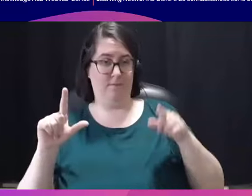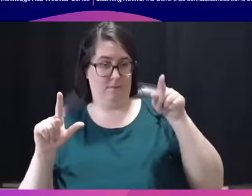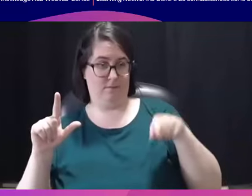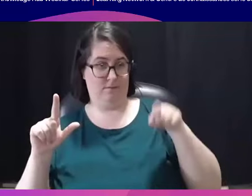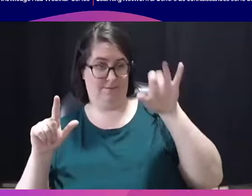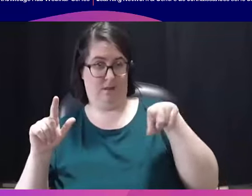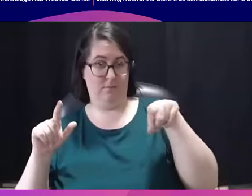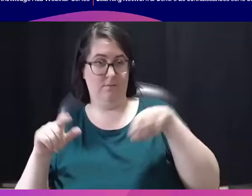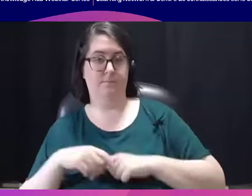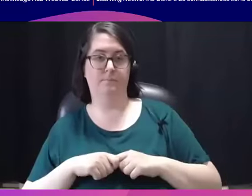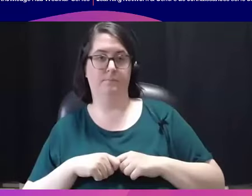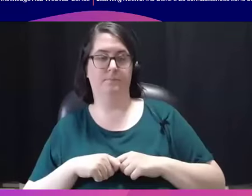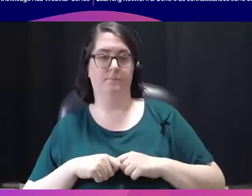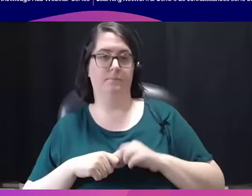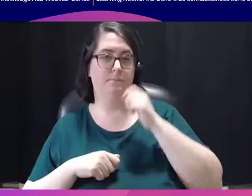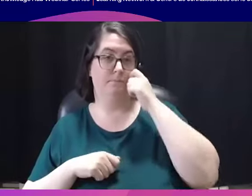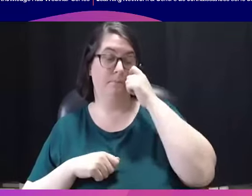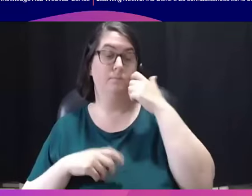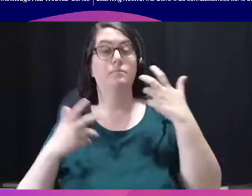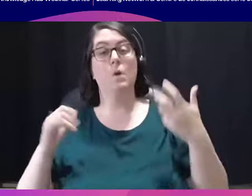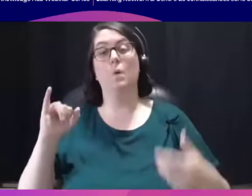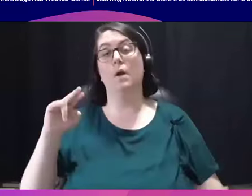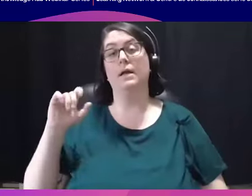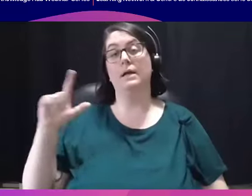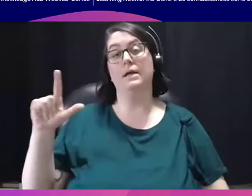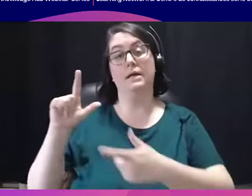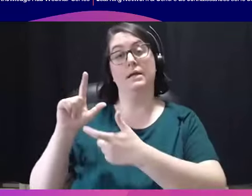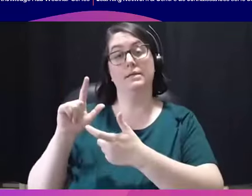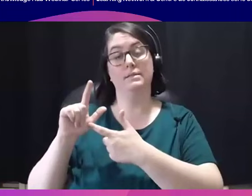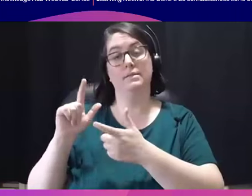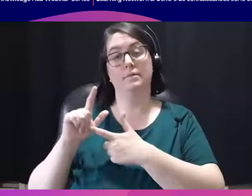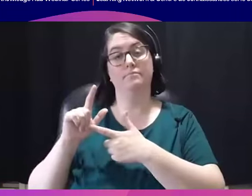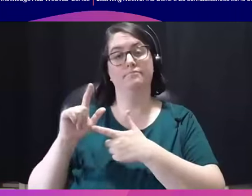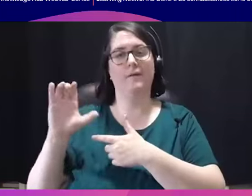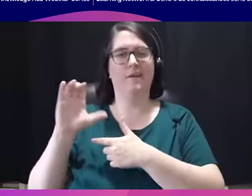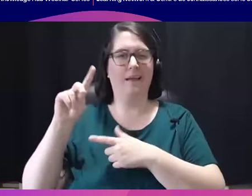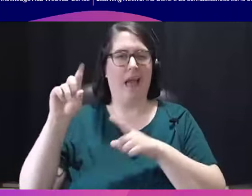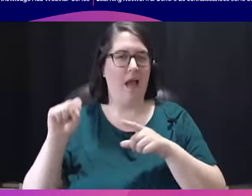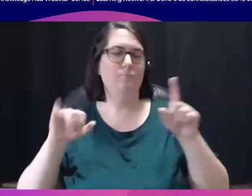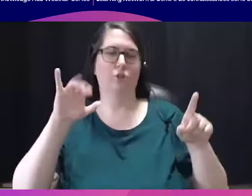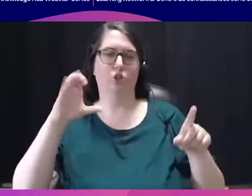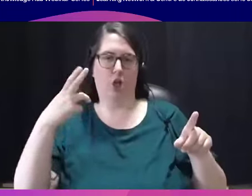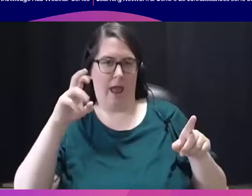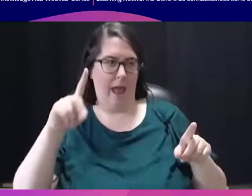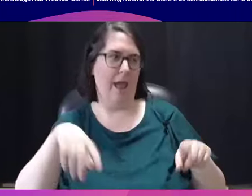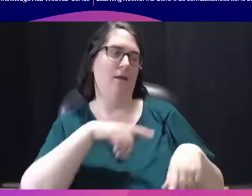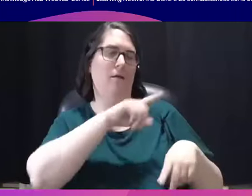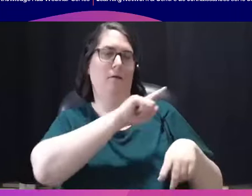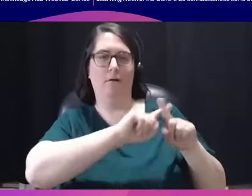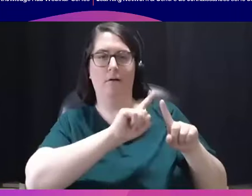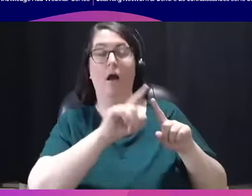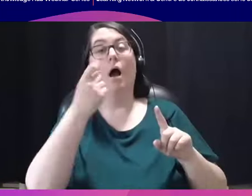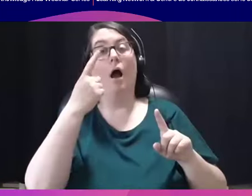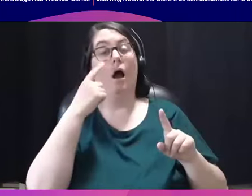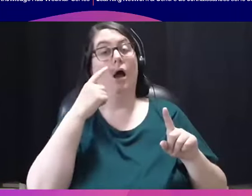image. And so while incels do vilify these chads or these other men, it's important to know that the dominant use